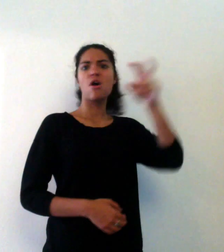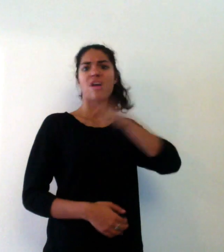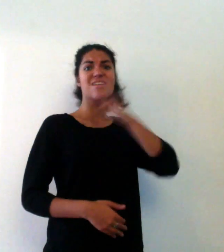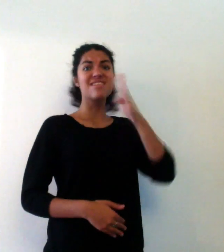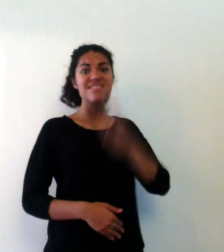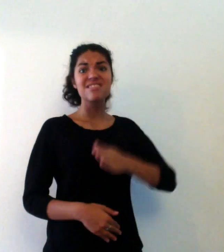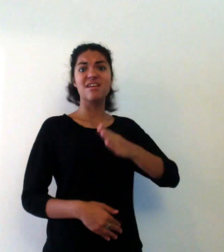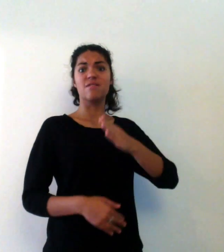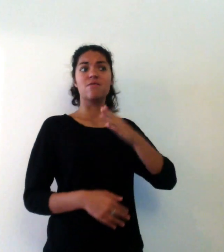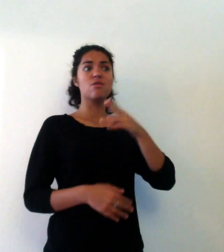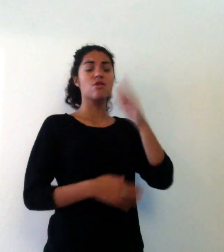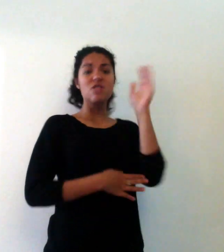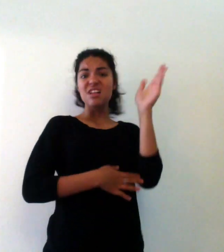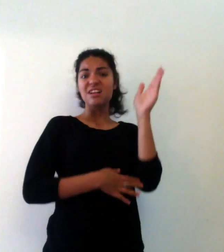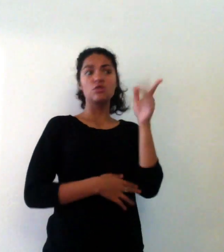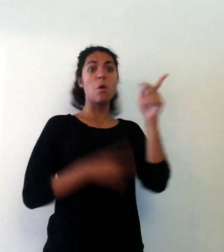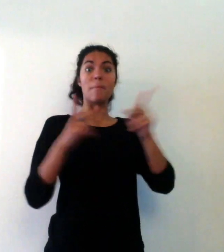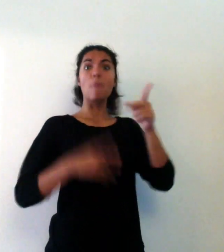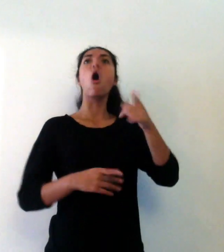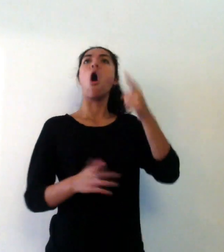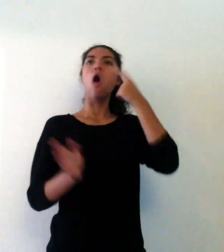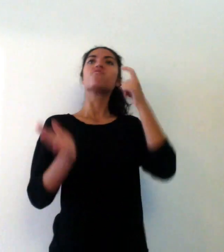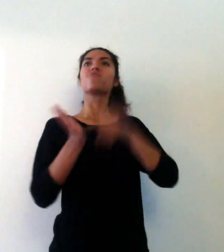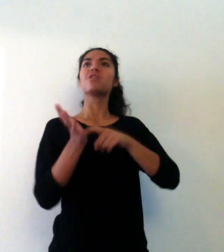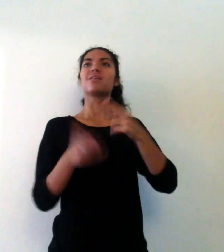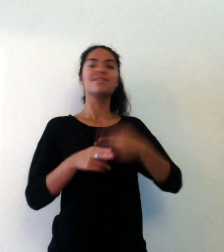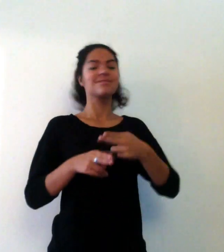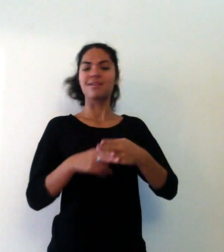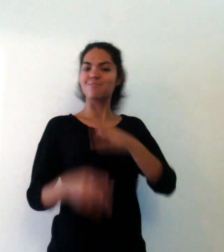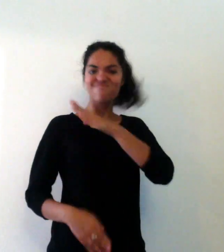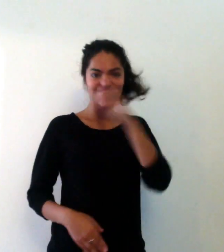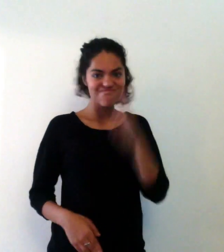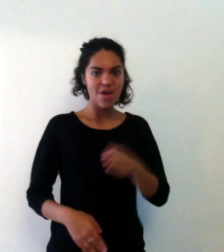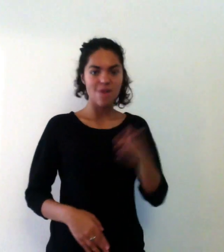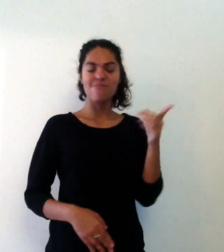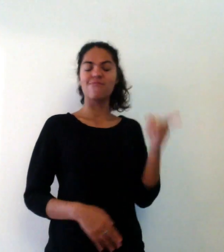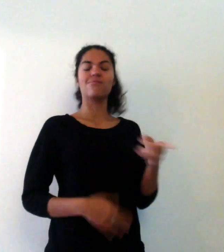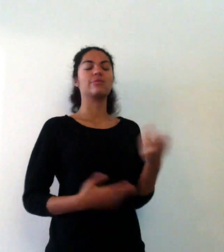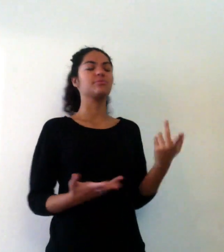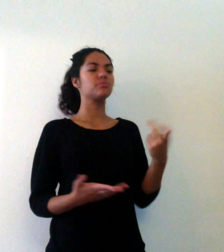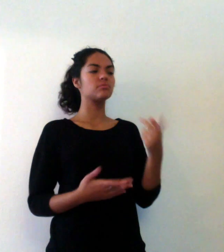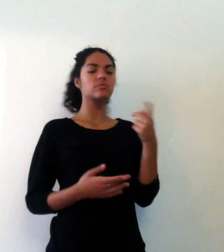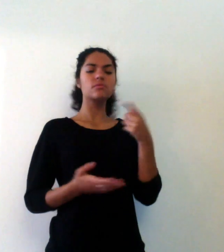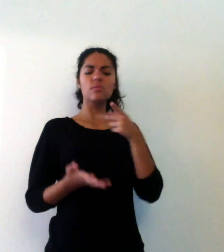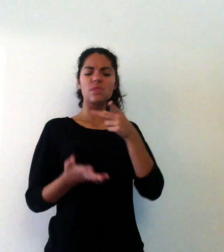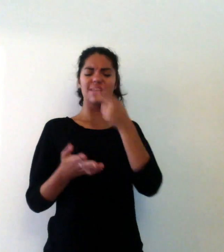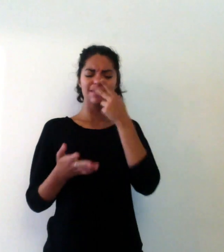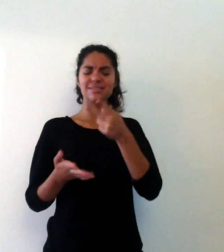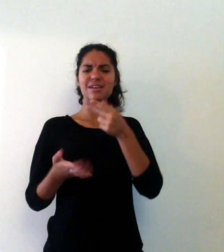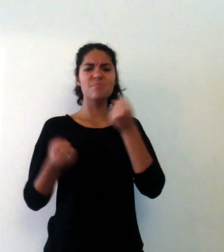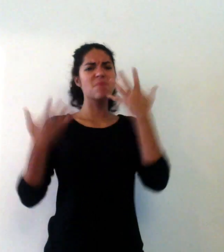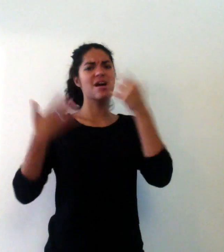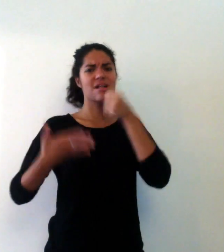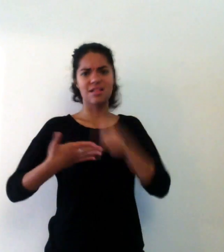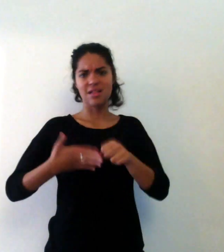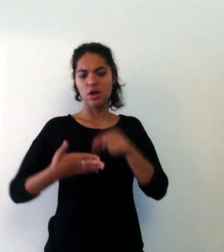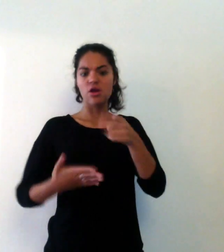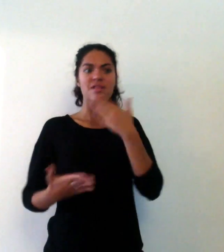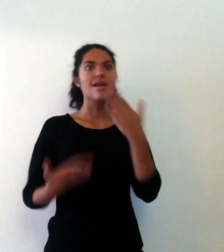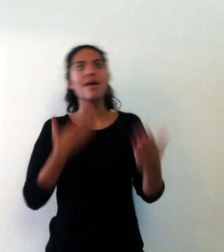know. And as the letters come back from campaign, the letters are thanking me, saying something about a sermon, something about an anointing, something about a